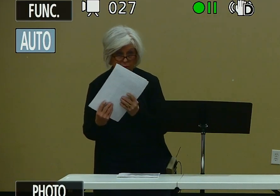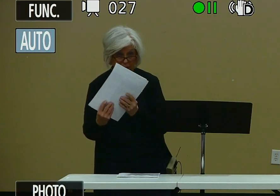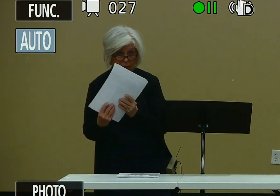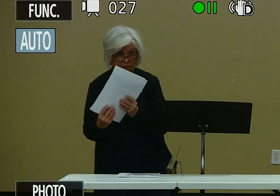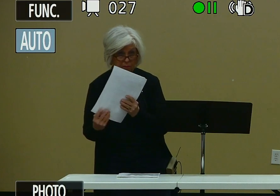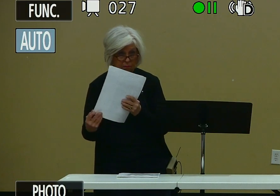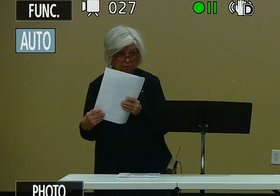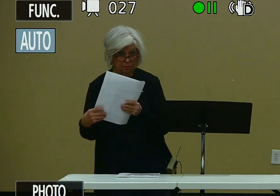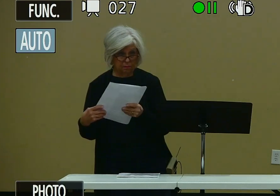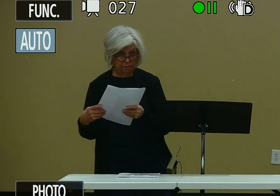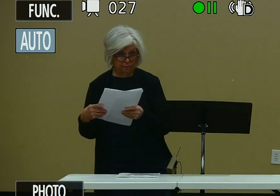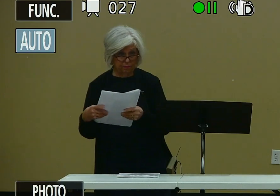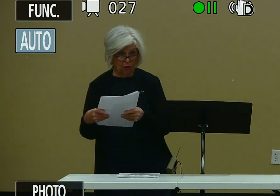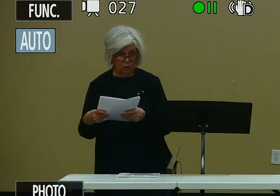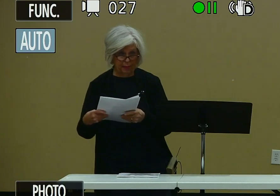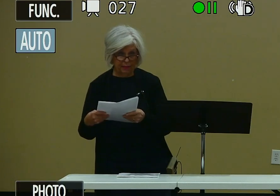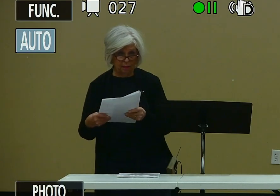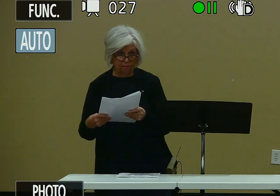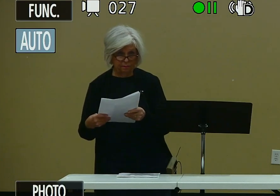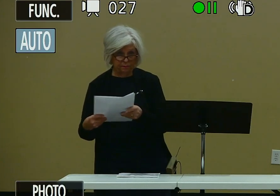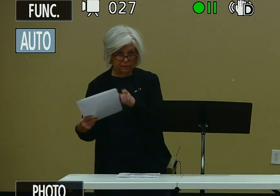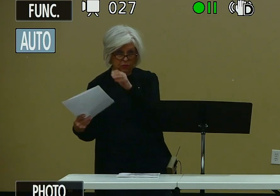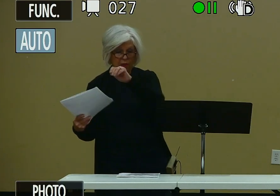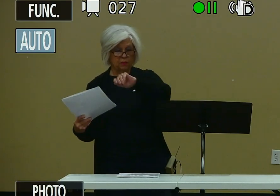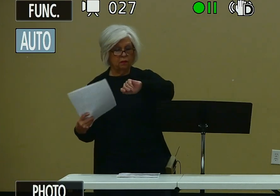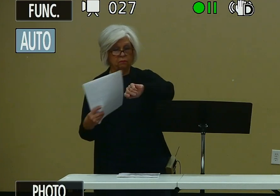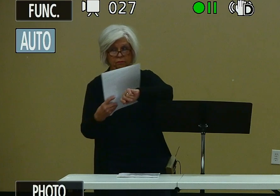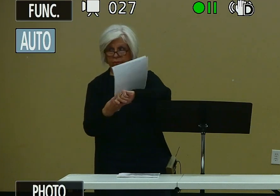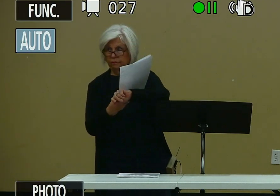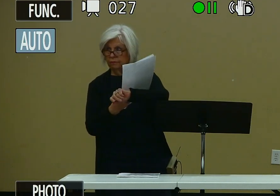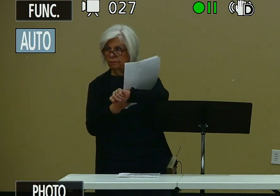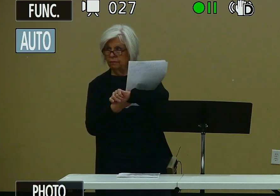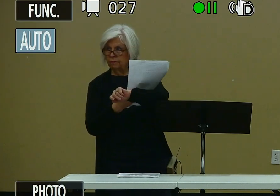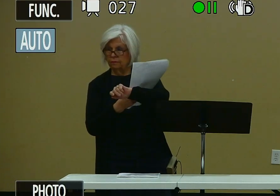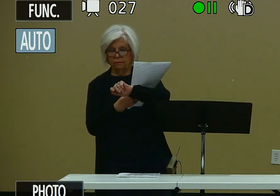again? Are you ready to go? Is it time to go?